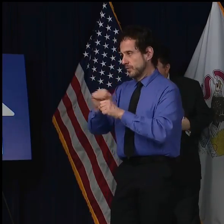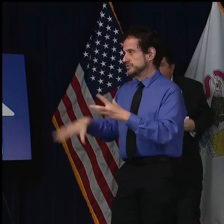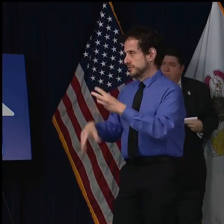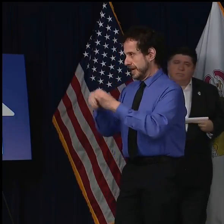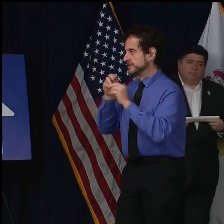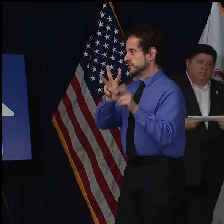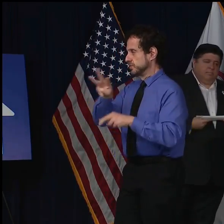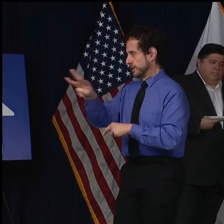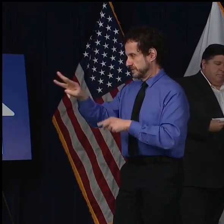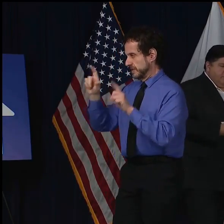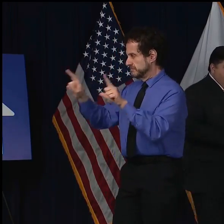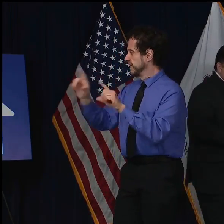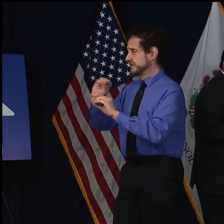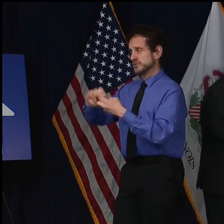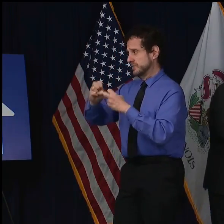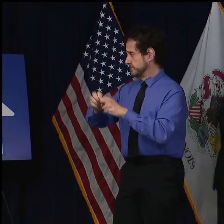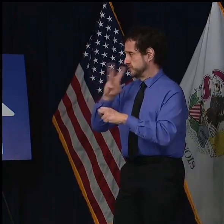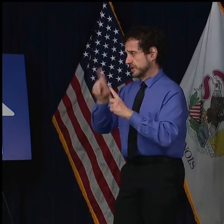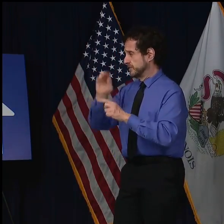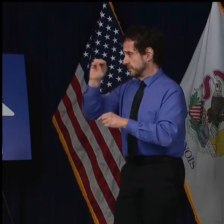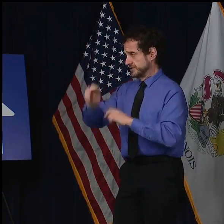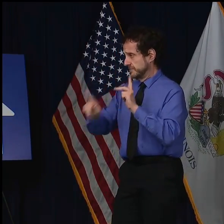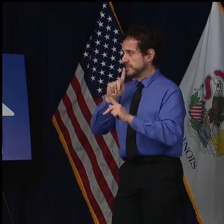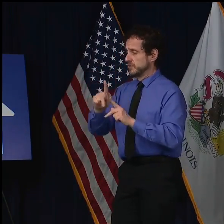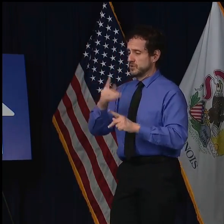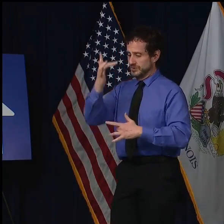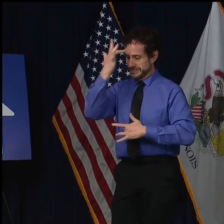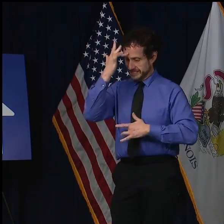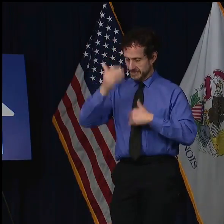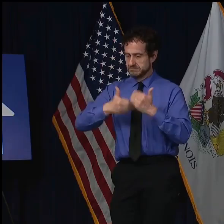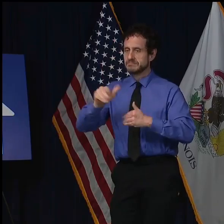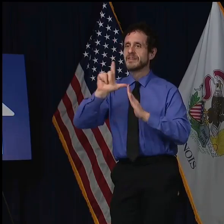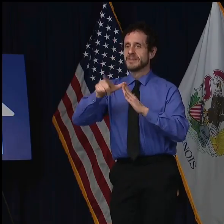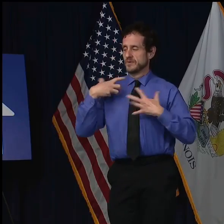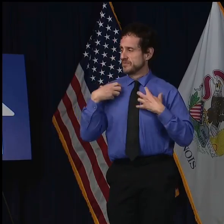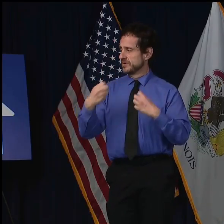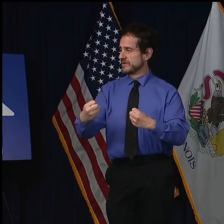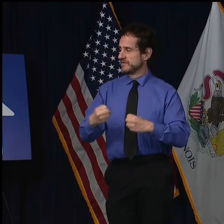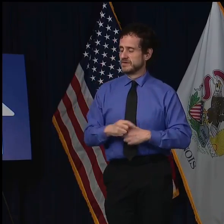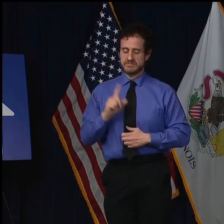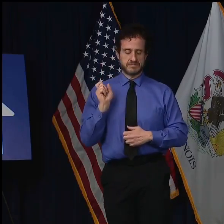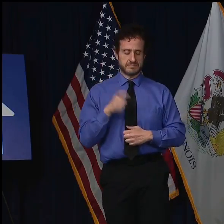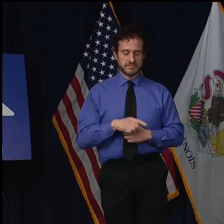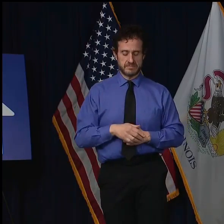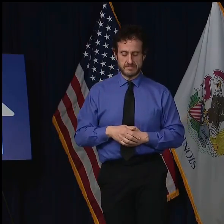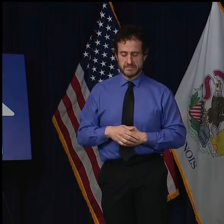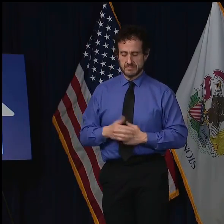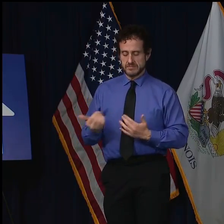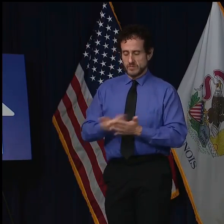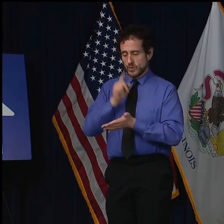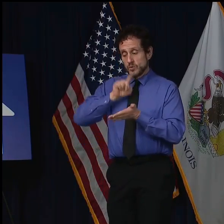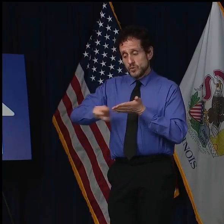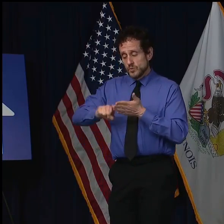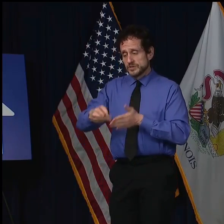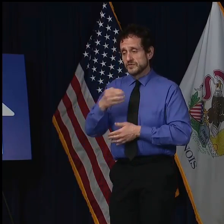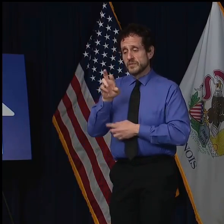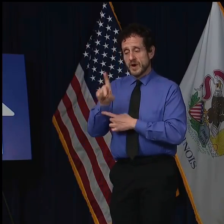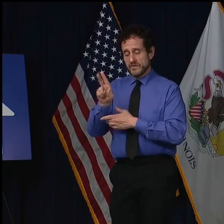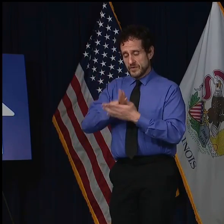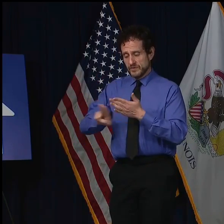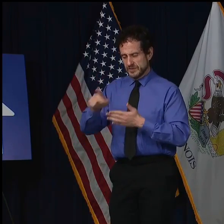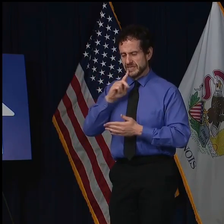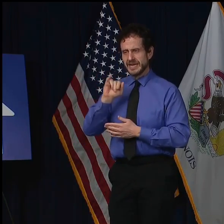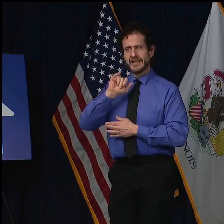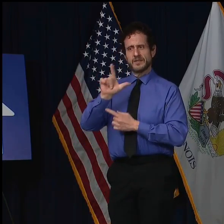not a problem to give our percentages. This is from Lisa at NPR. A new study from Harvard shows Illinois among